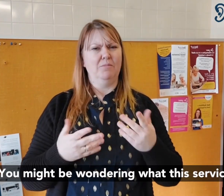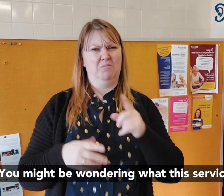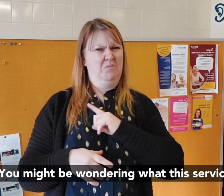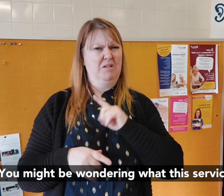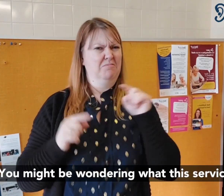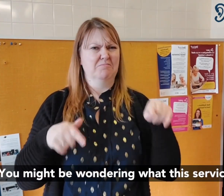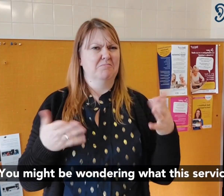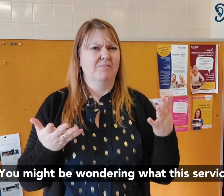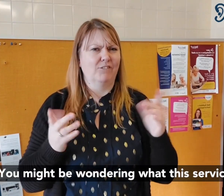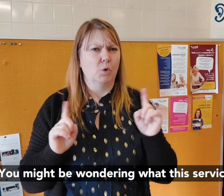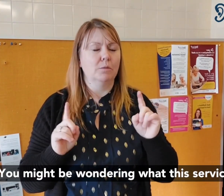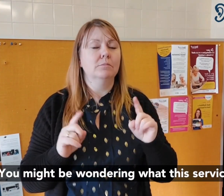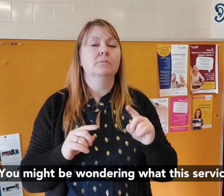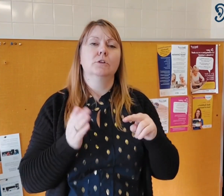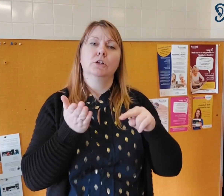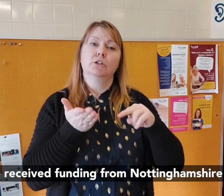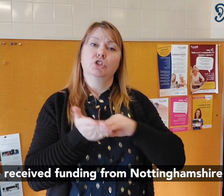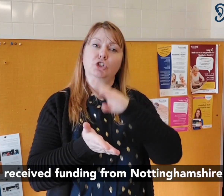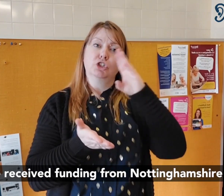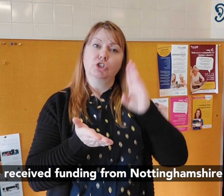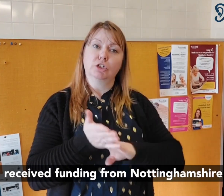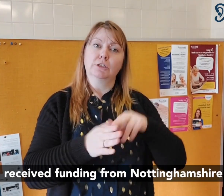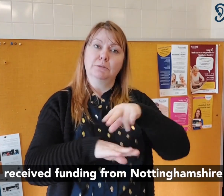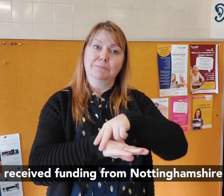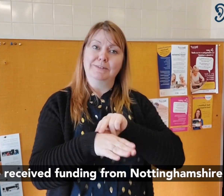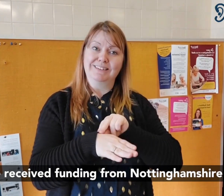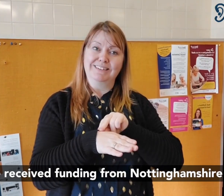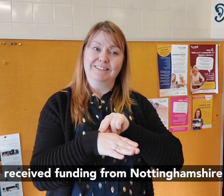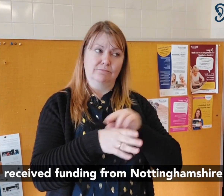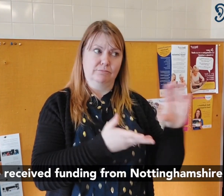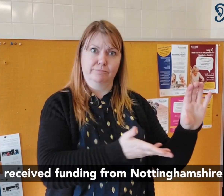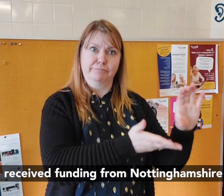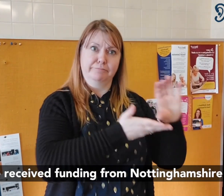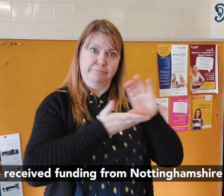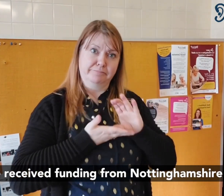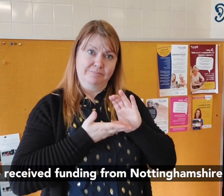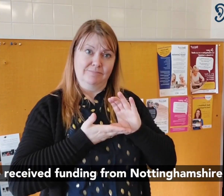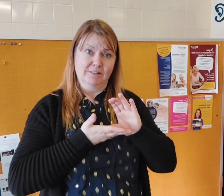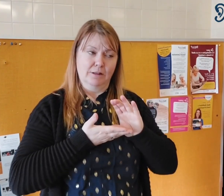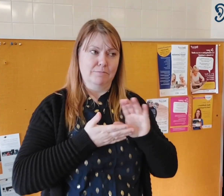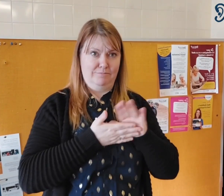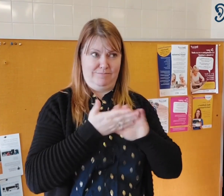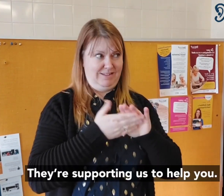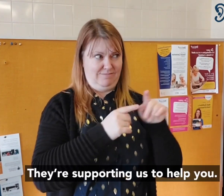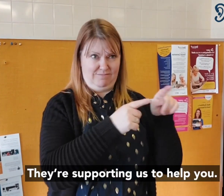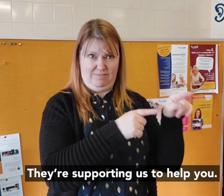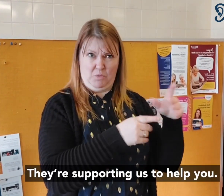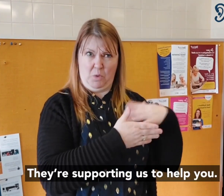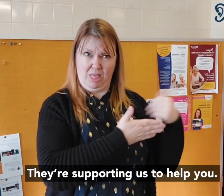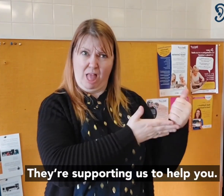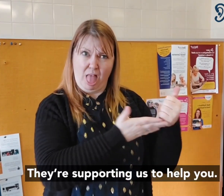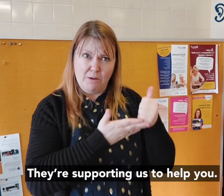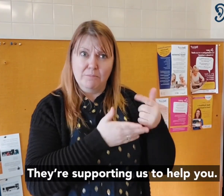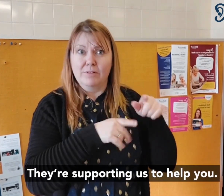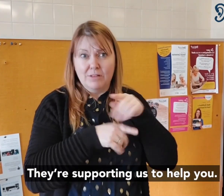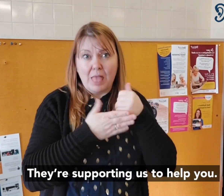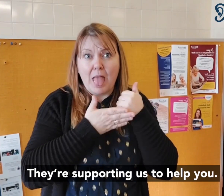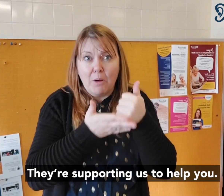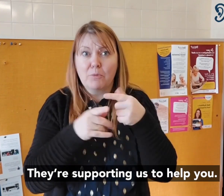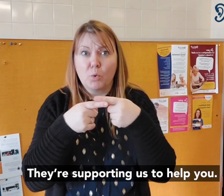You might be wondering what this service is. Well we received funding from Nottinghamshire Police. They're supporting us to help